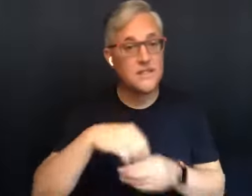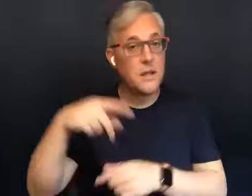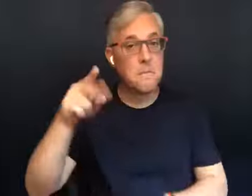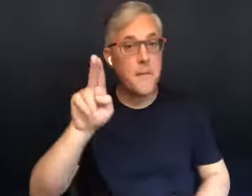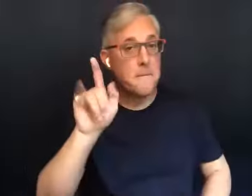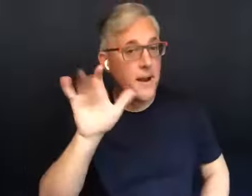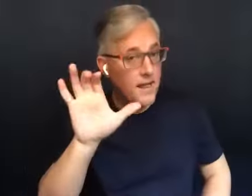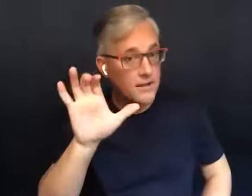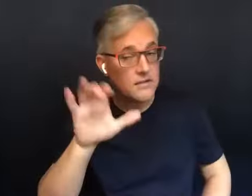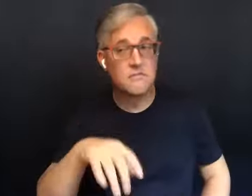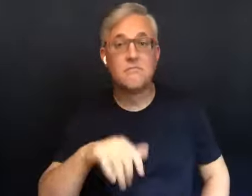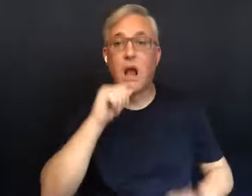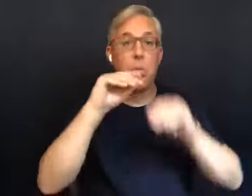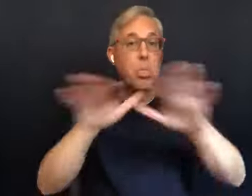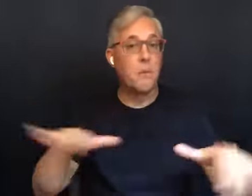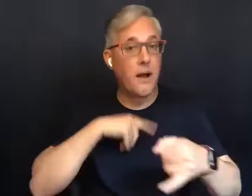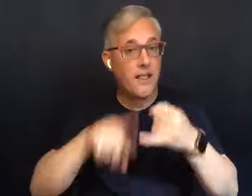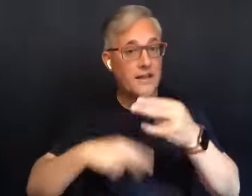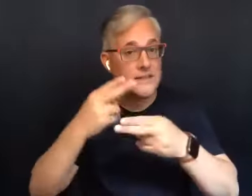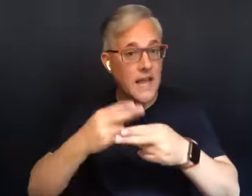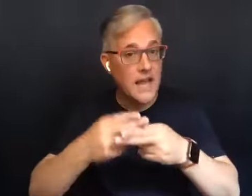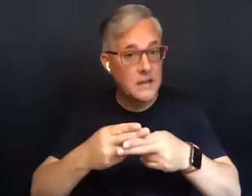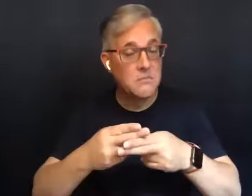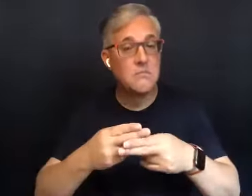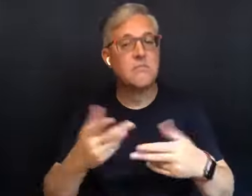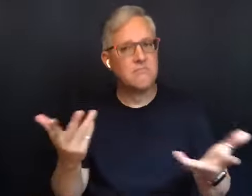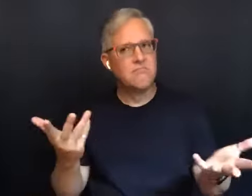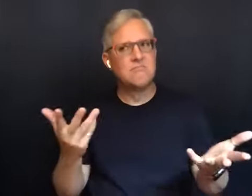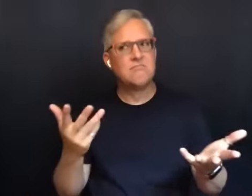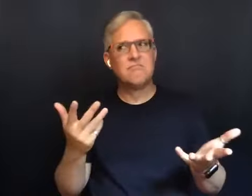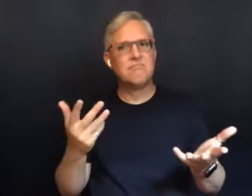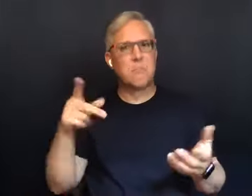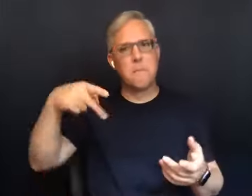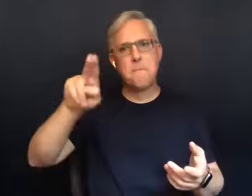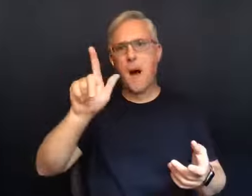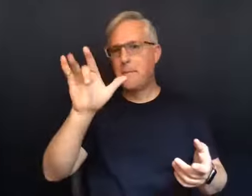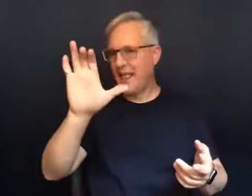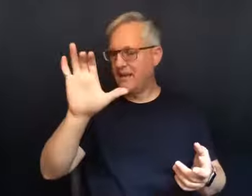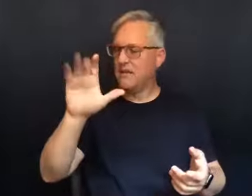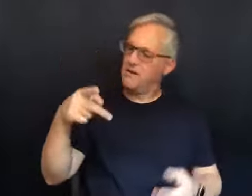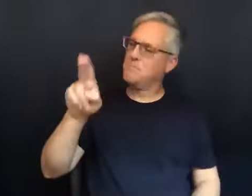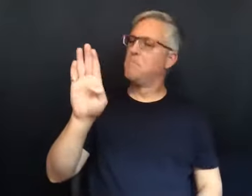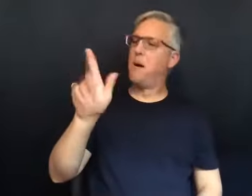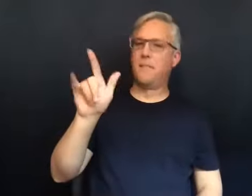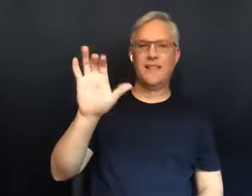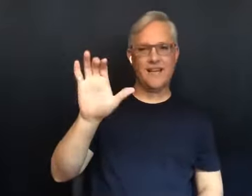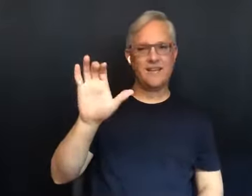just putting my name and face as an AA member out in the public. It's pretty clear. Anonymity at the public level,